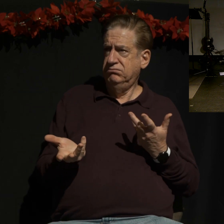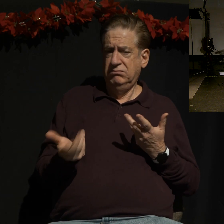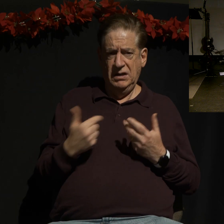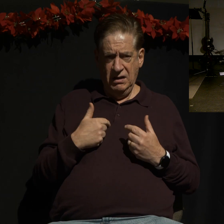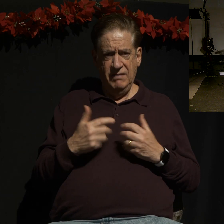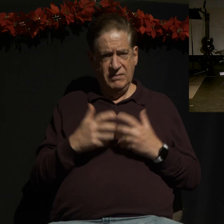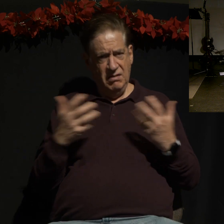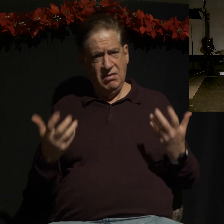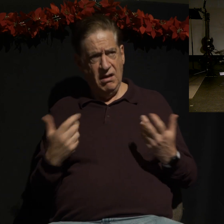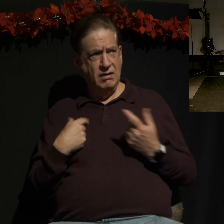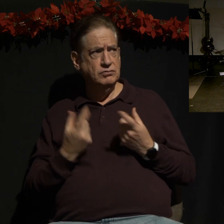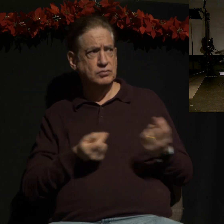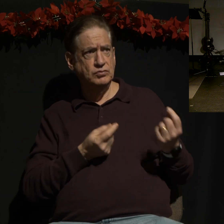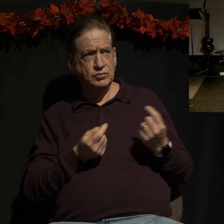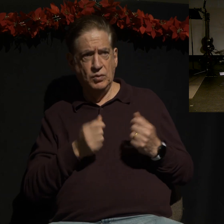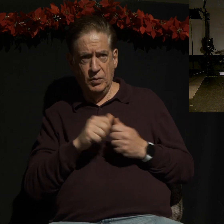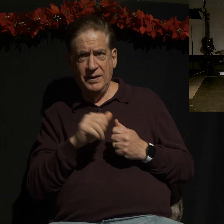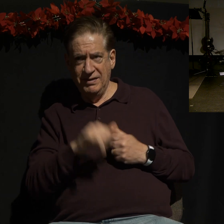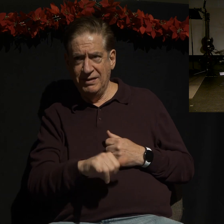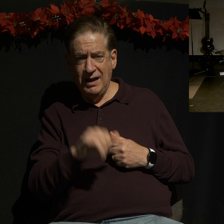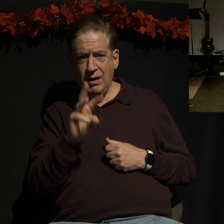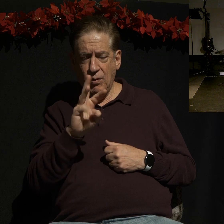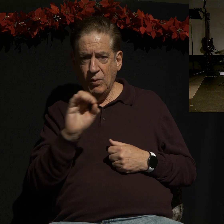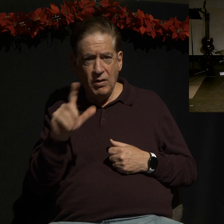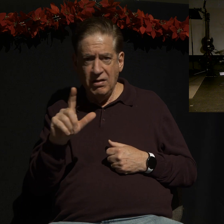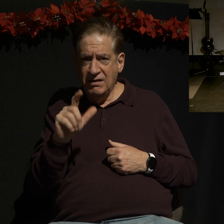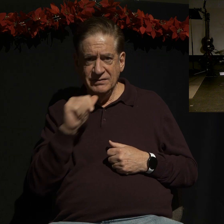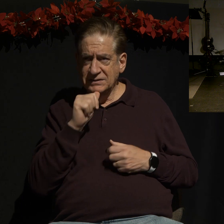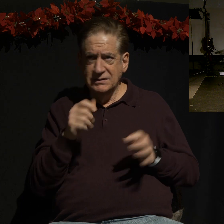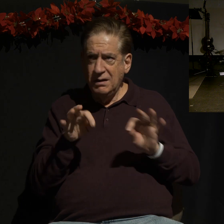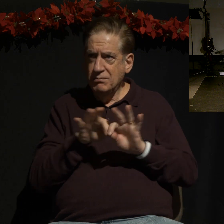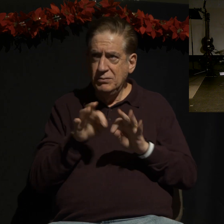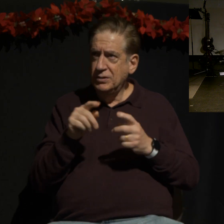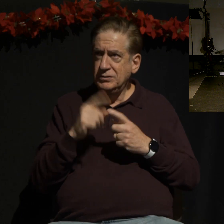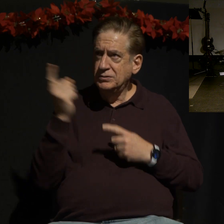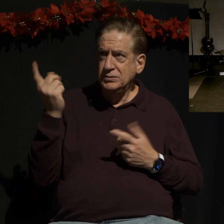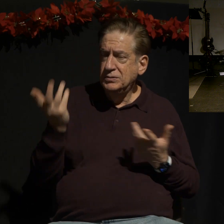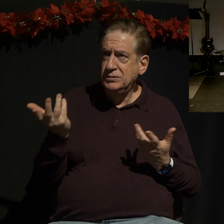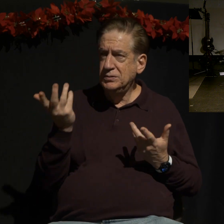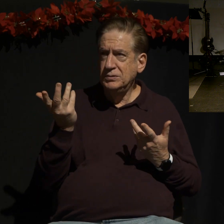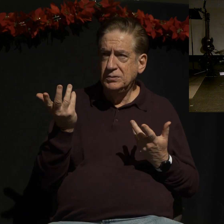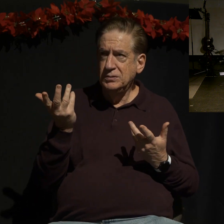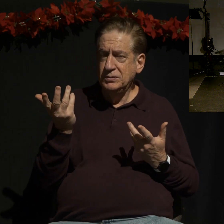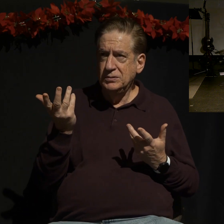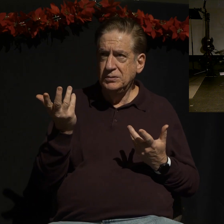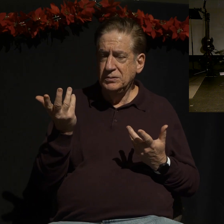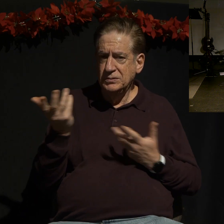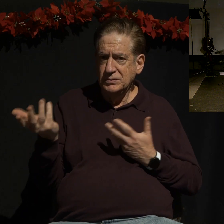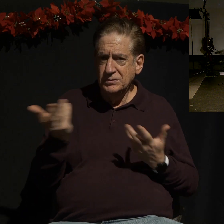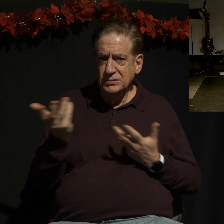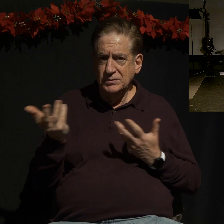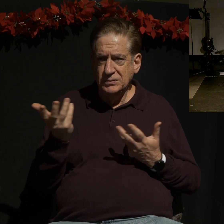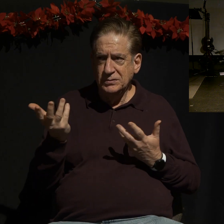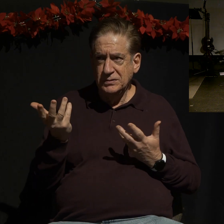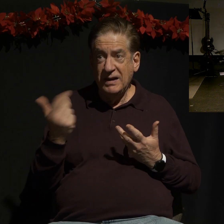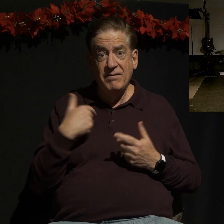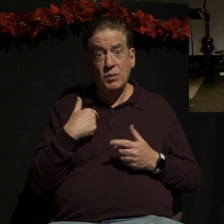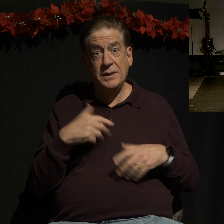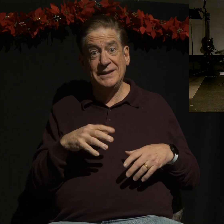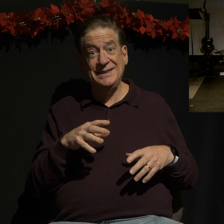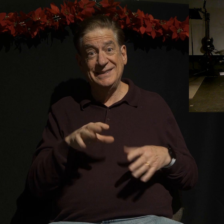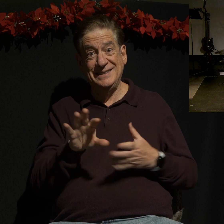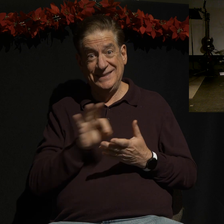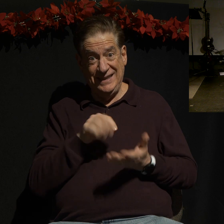got a lot of stuff I could do with that bull if it's not important to you. If we take this and apply it